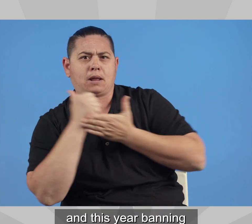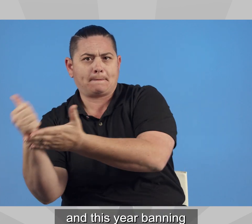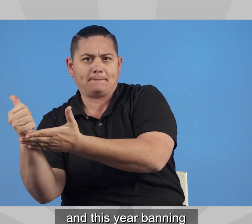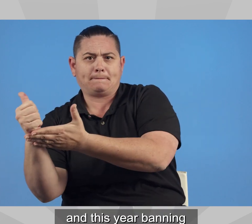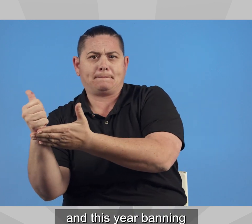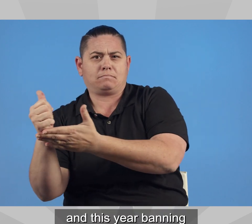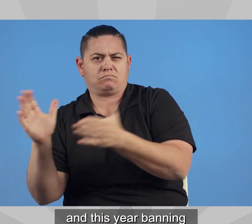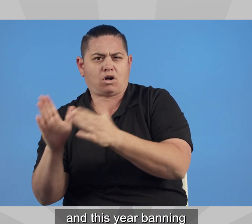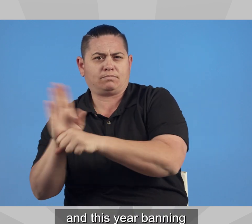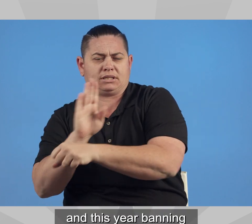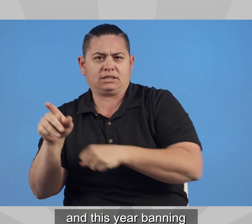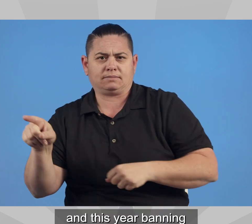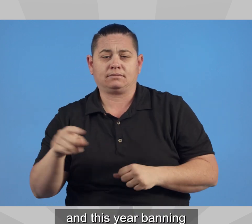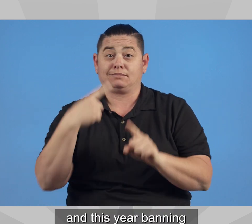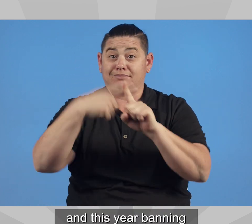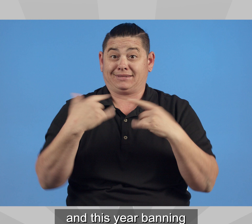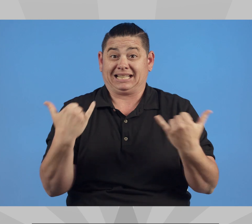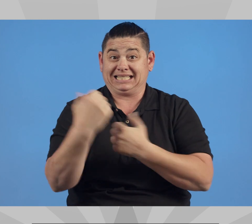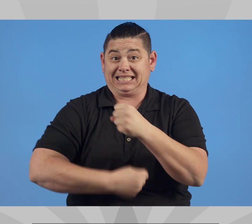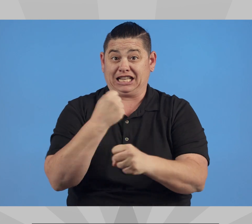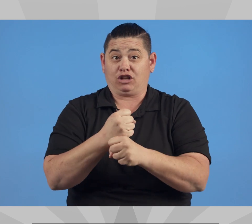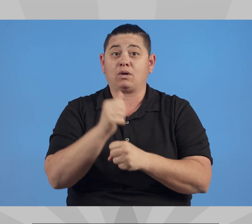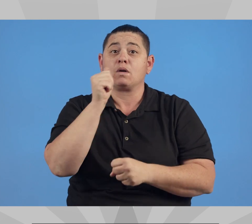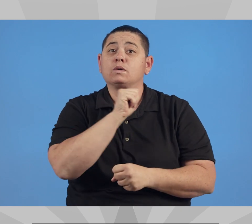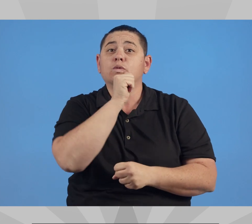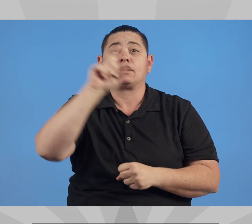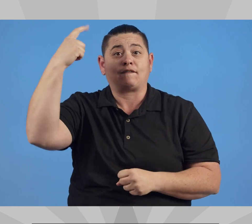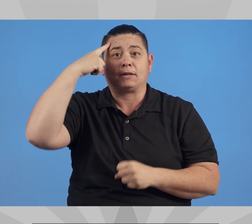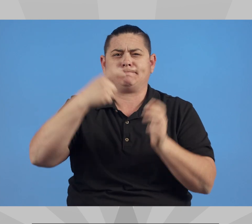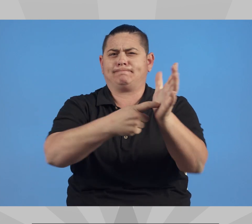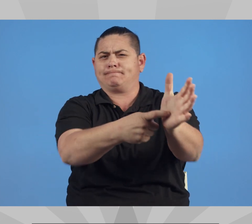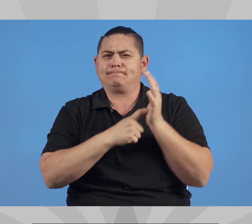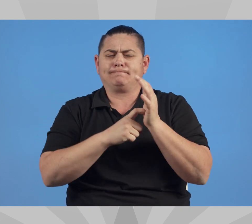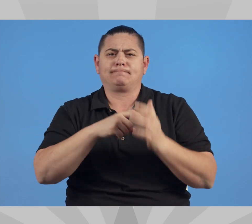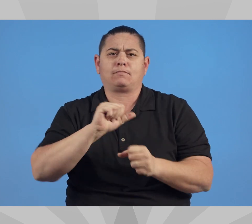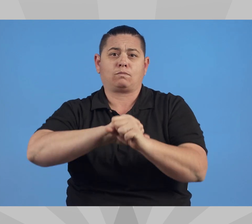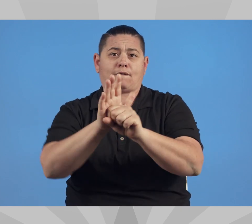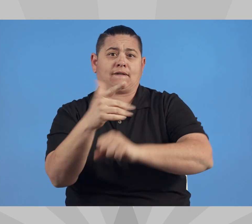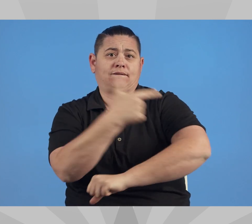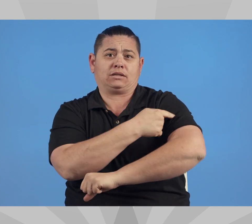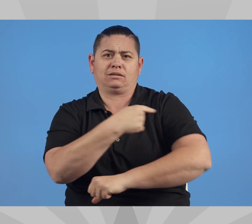this year banning any Arizona government from requiring a COVID vaccine.